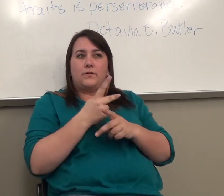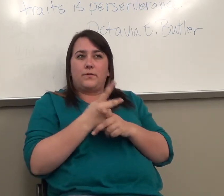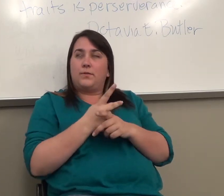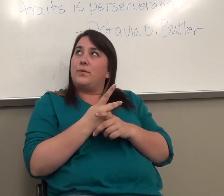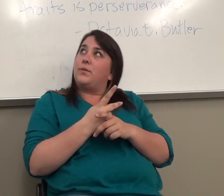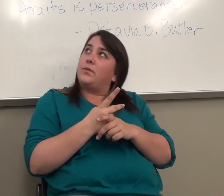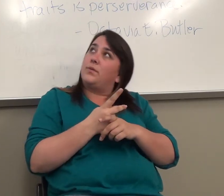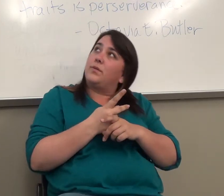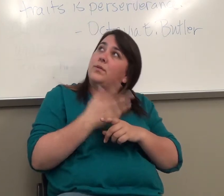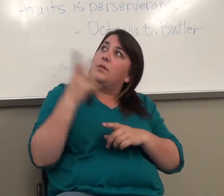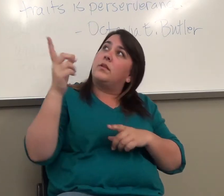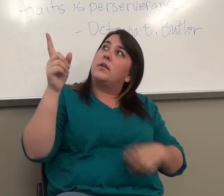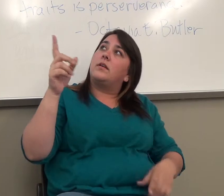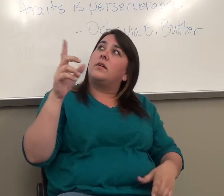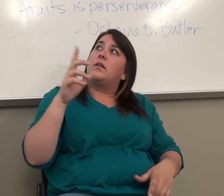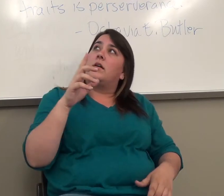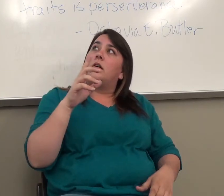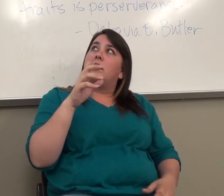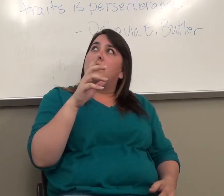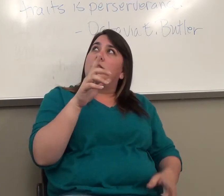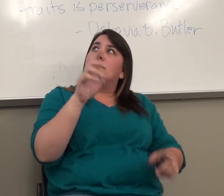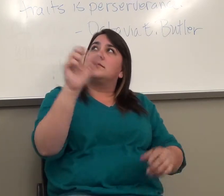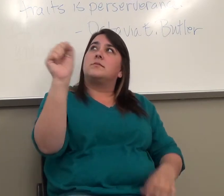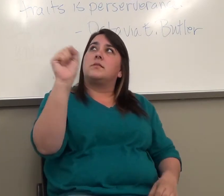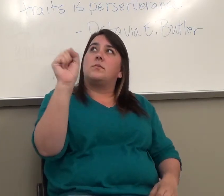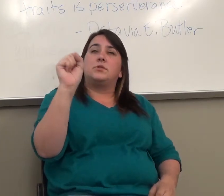is the subject of sentence number 4?